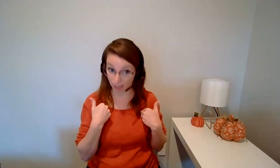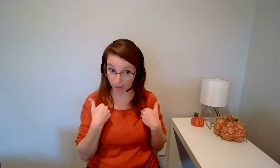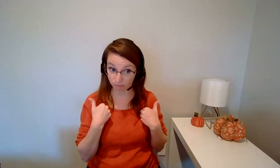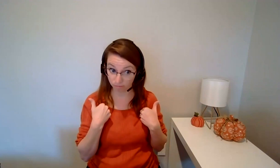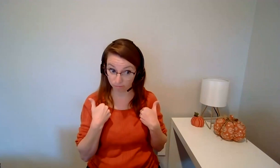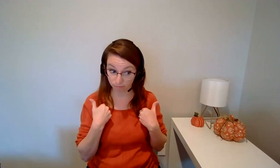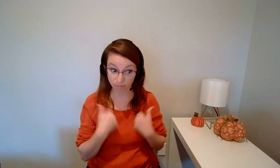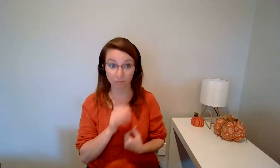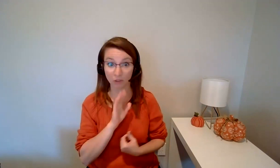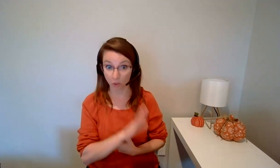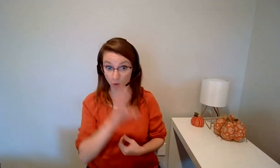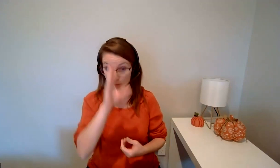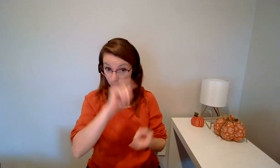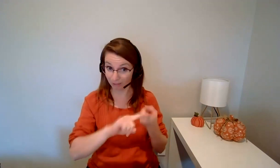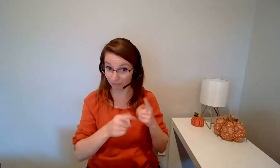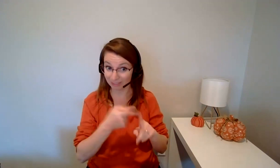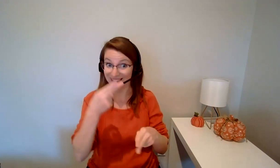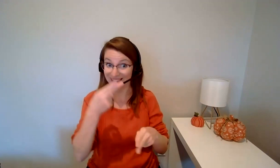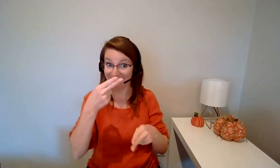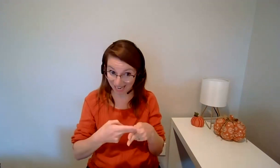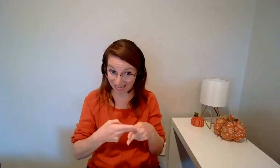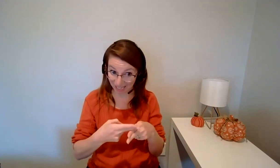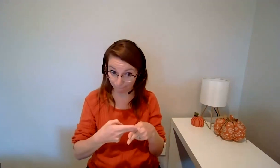have, her boyfriend name